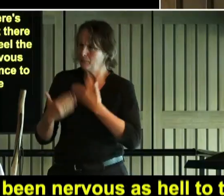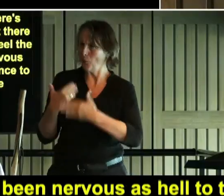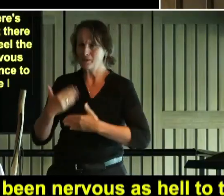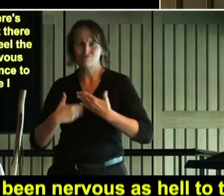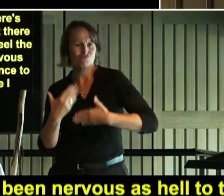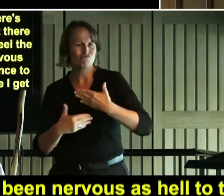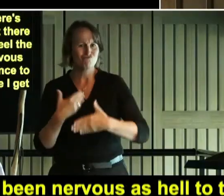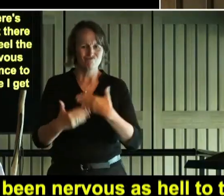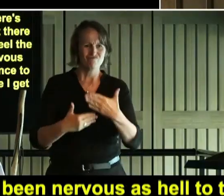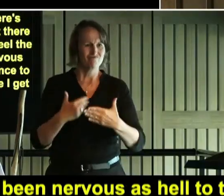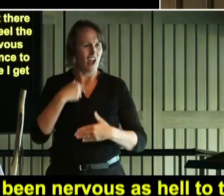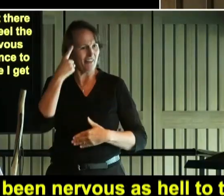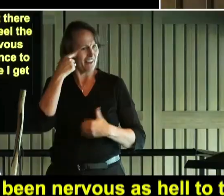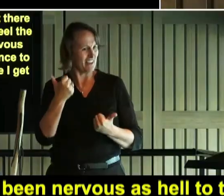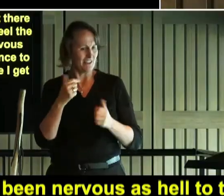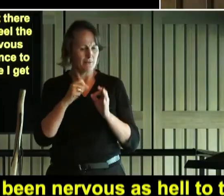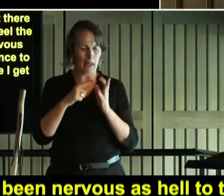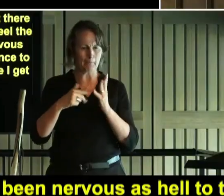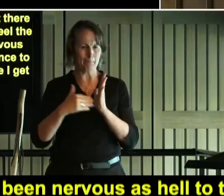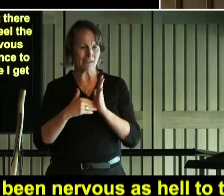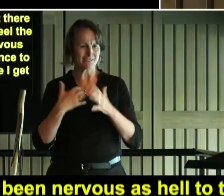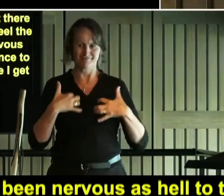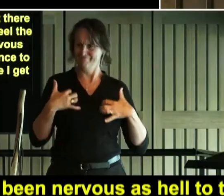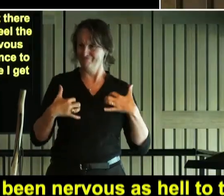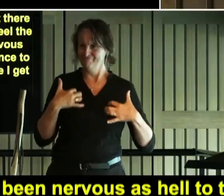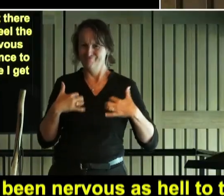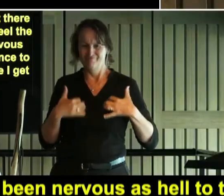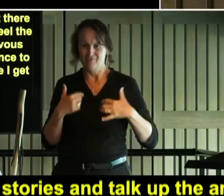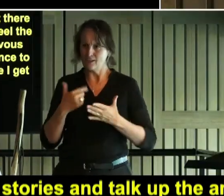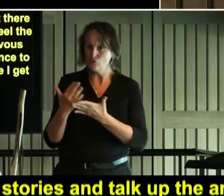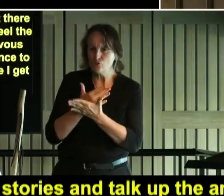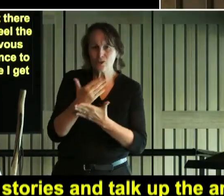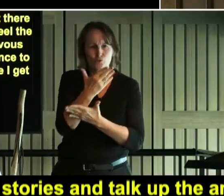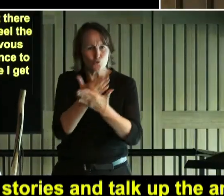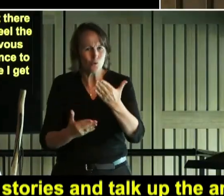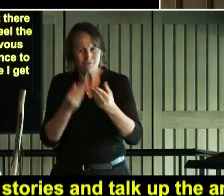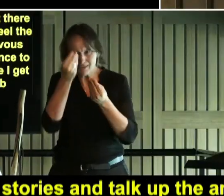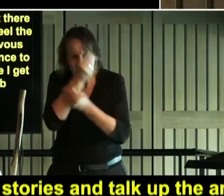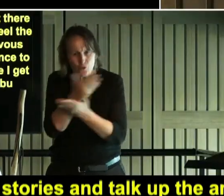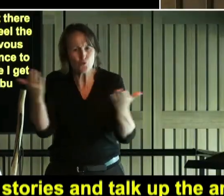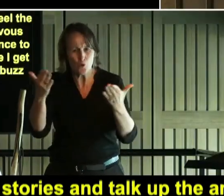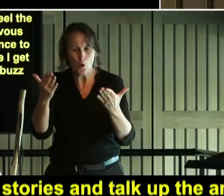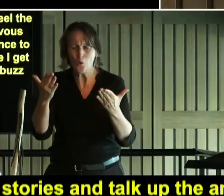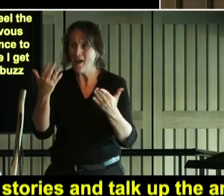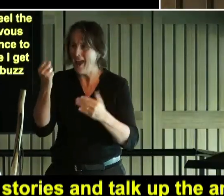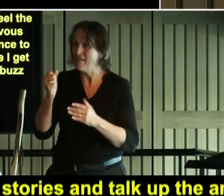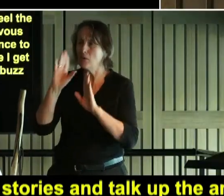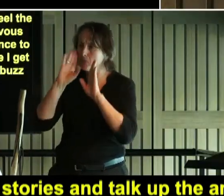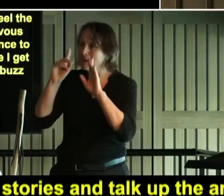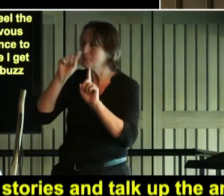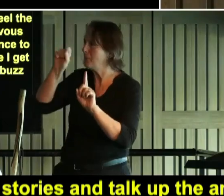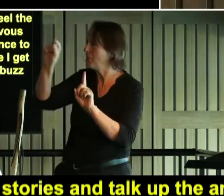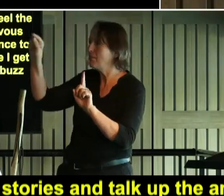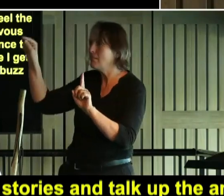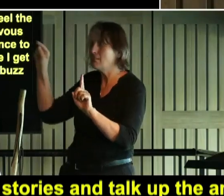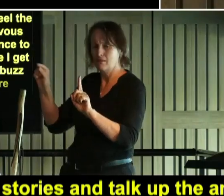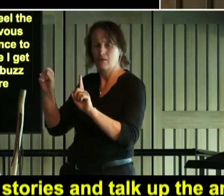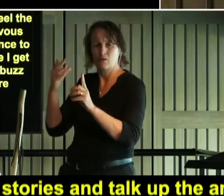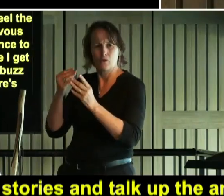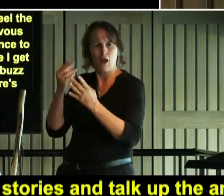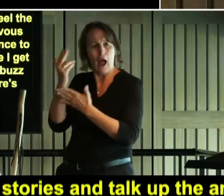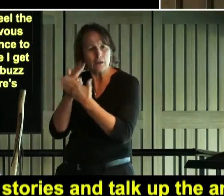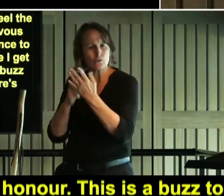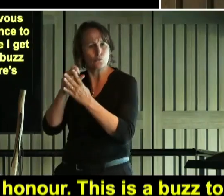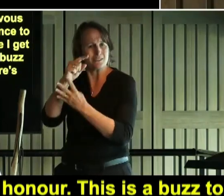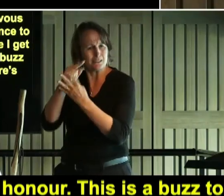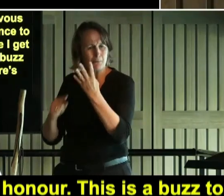going. I think, this is a buzz to be able to share the stories and let people know that there's amazing people and artists with disabilities out